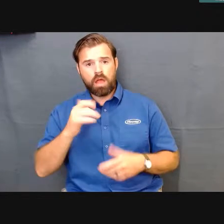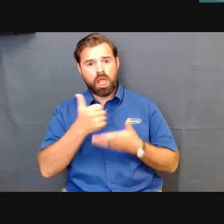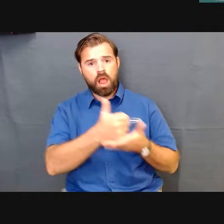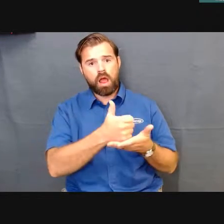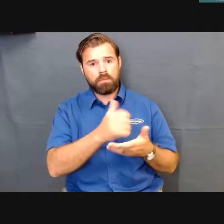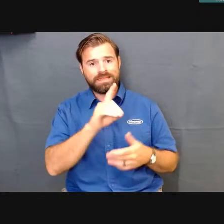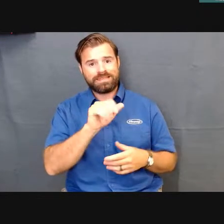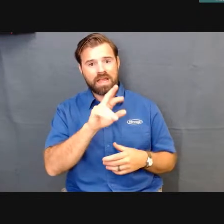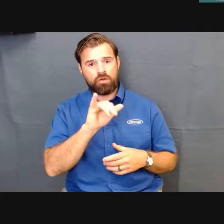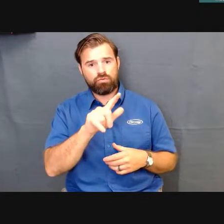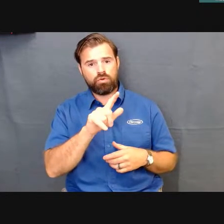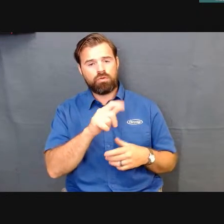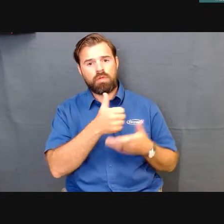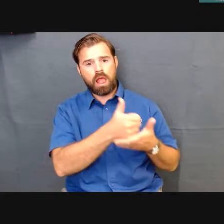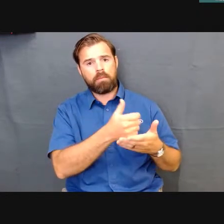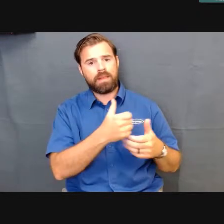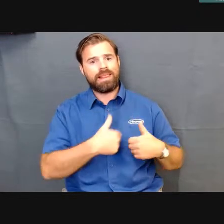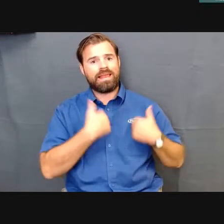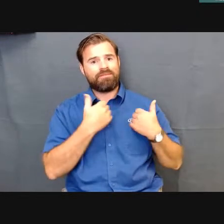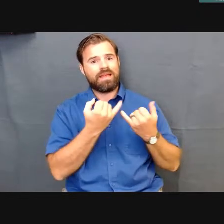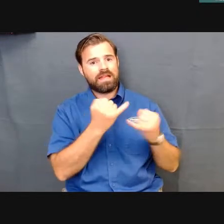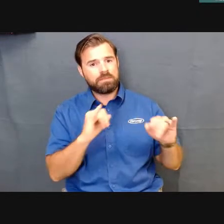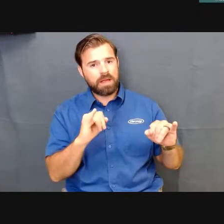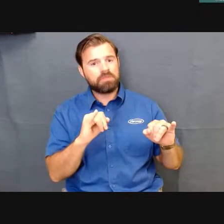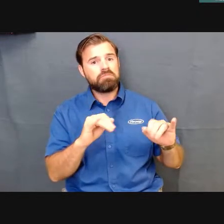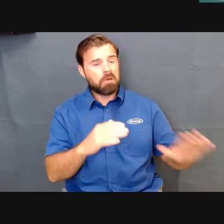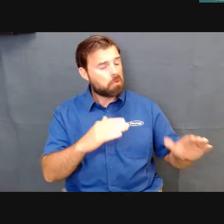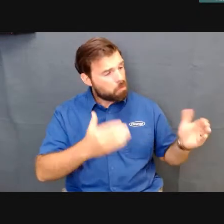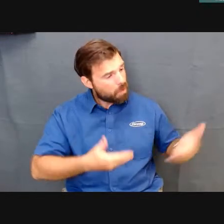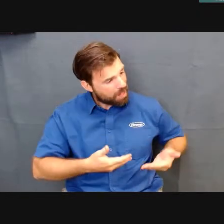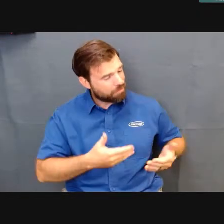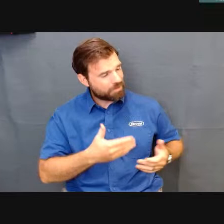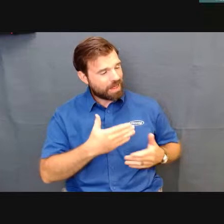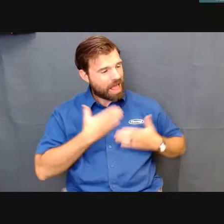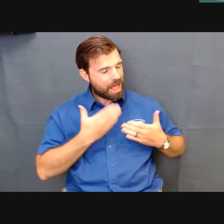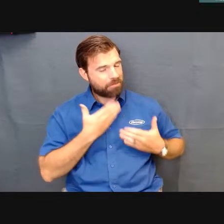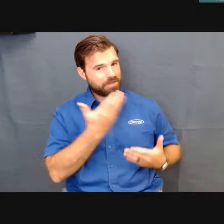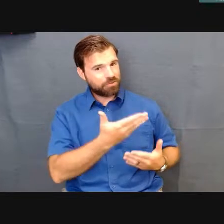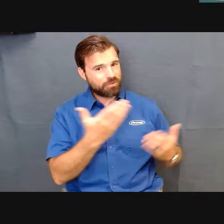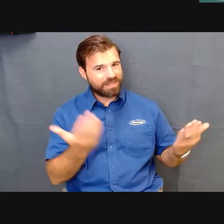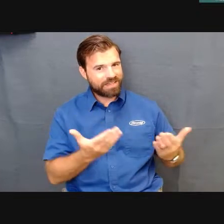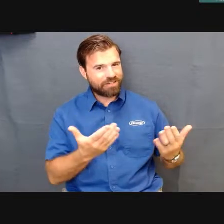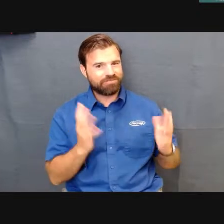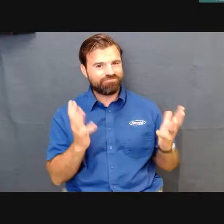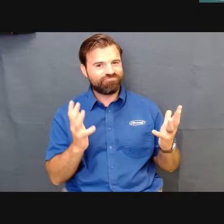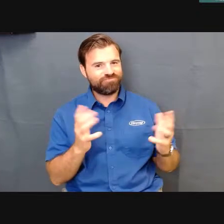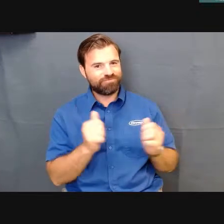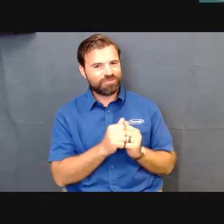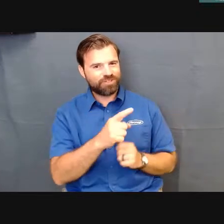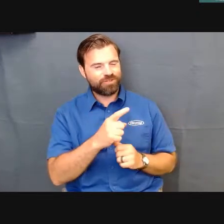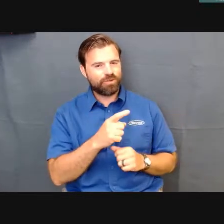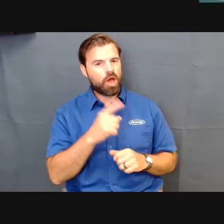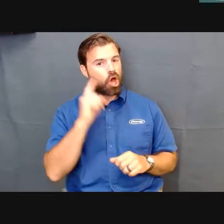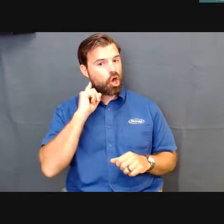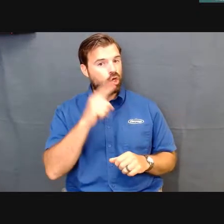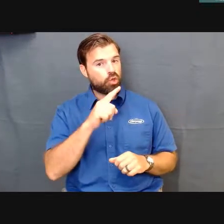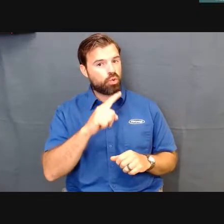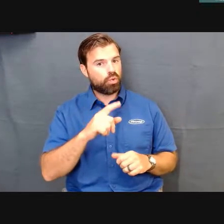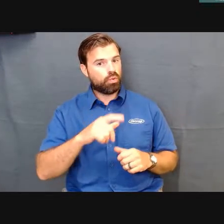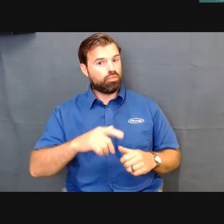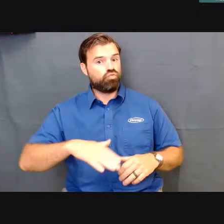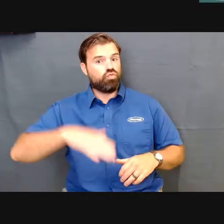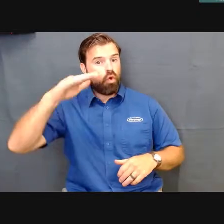journey of living an independent life. Welcome, Darrell. So happy to have you. It's my pleasure to speak with you. I heard you're a Central